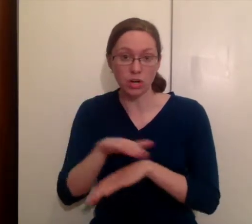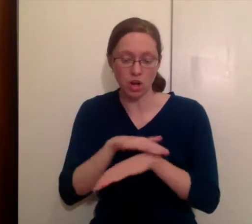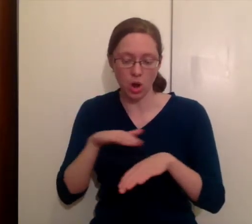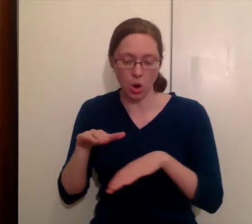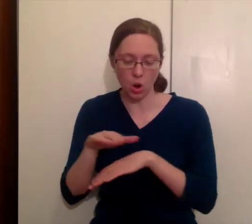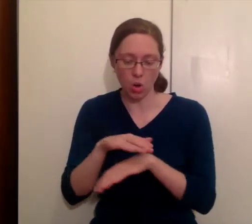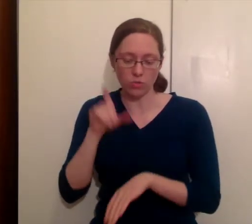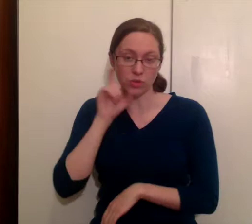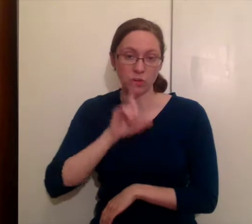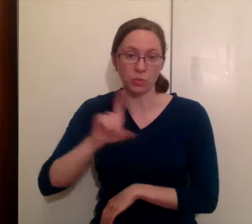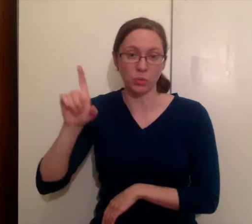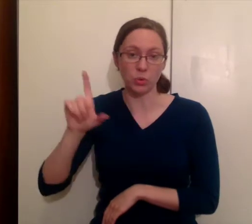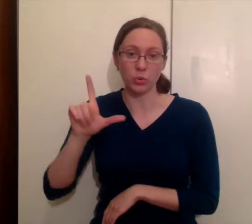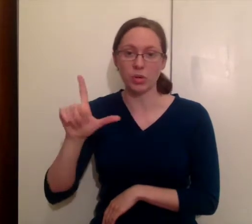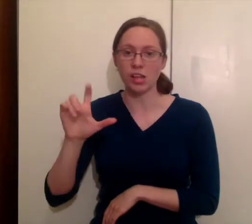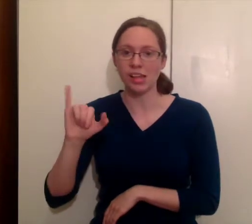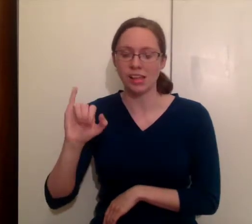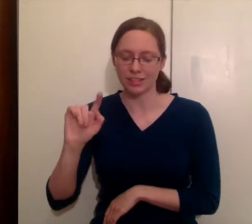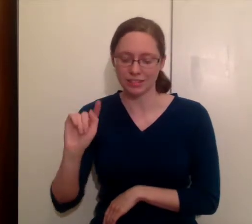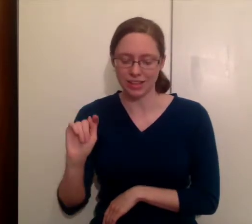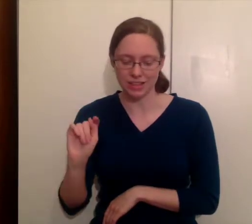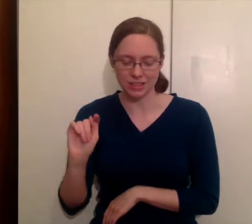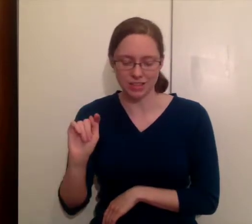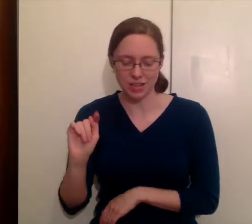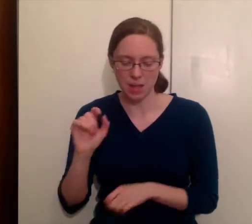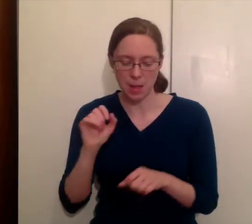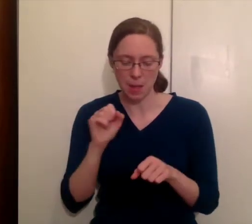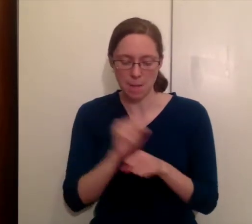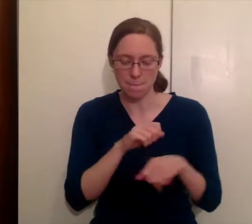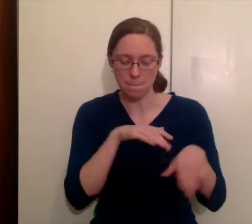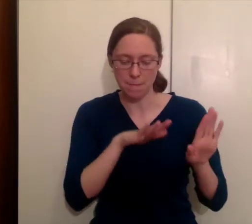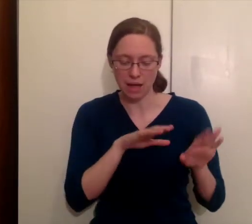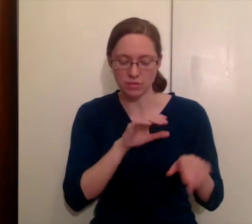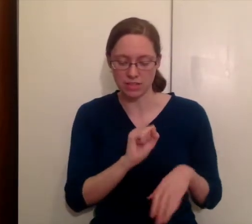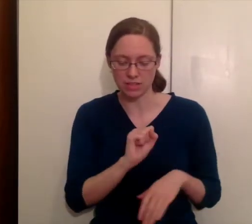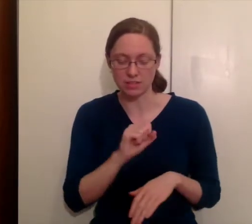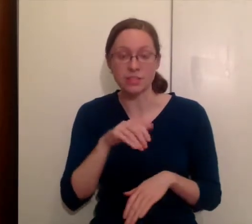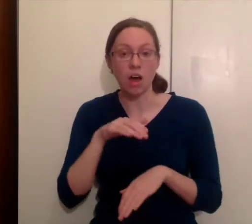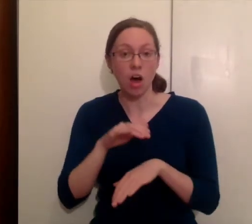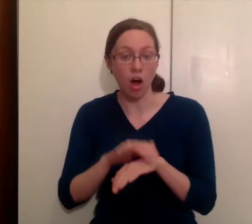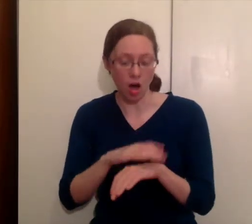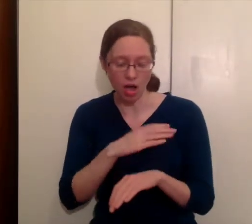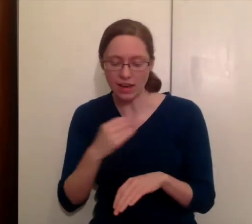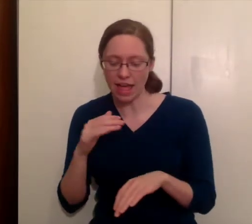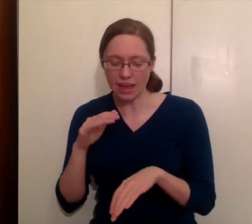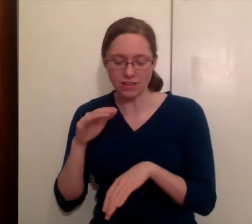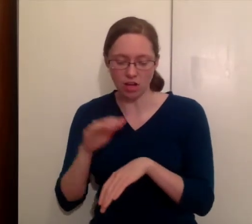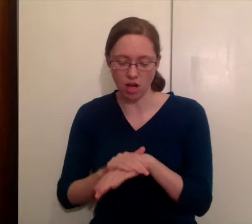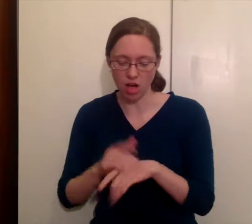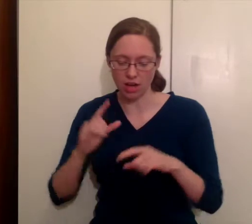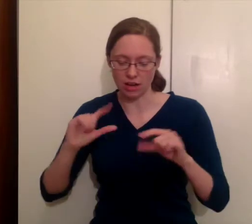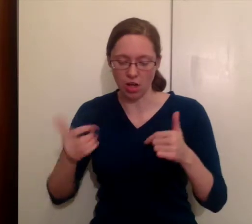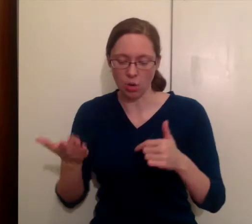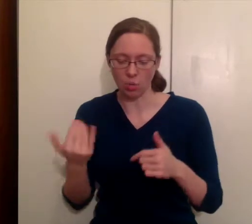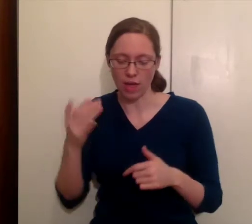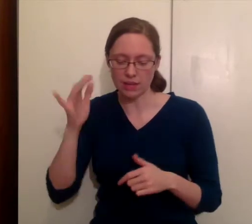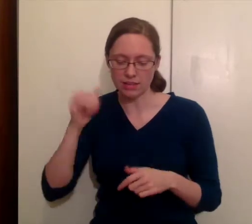soared over moonlit mountains. On and on went